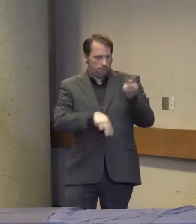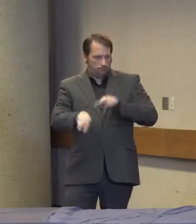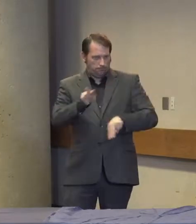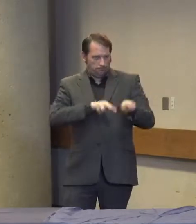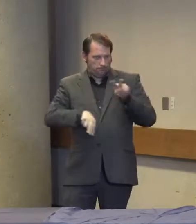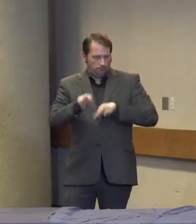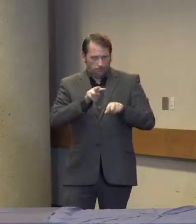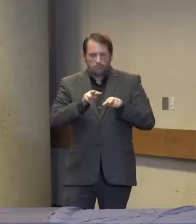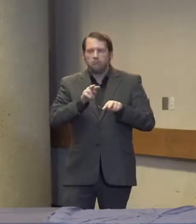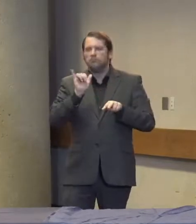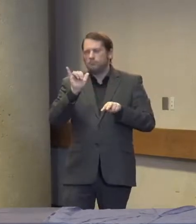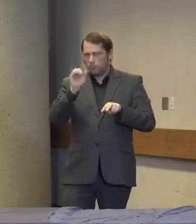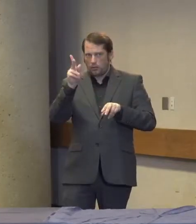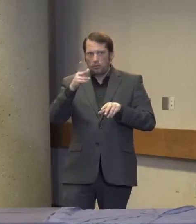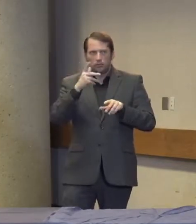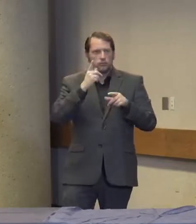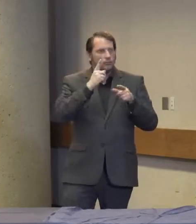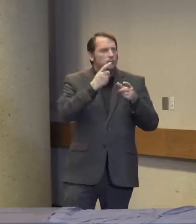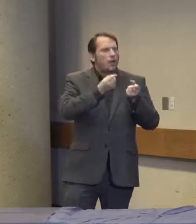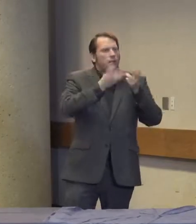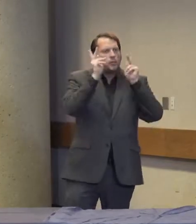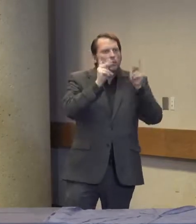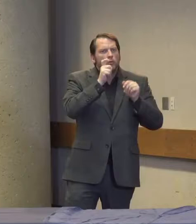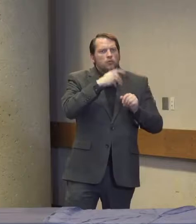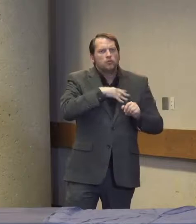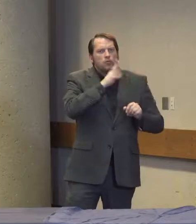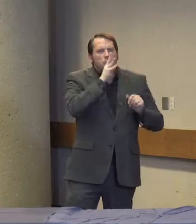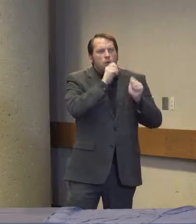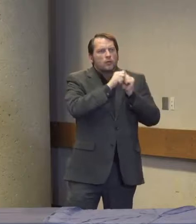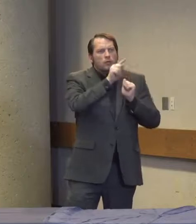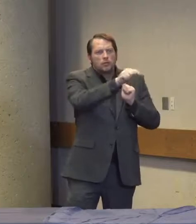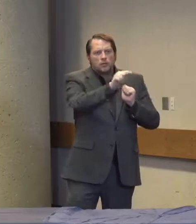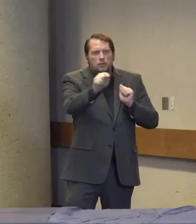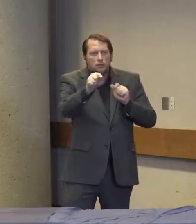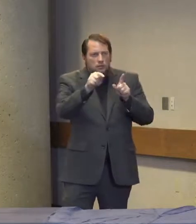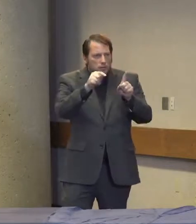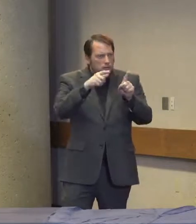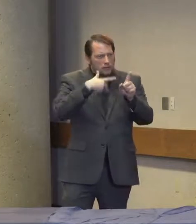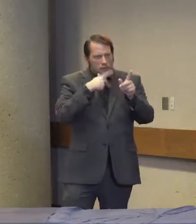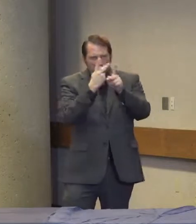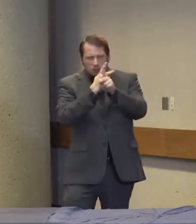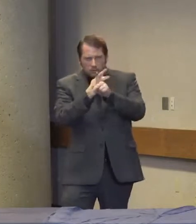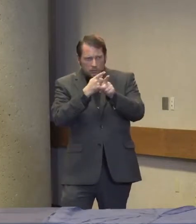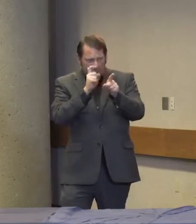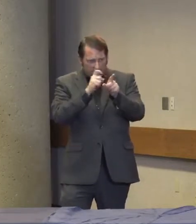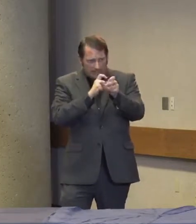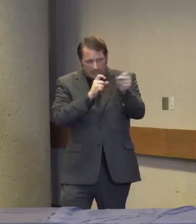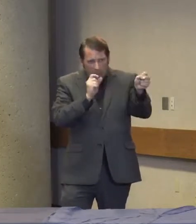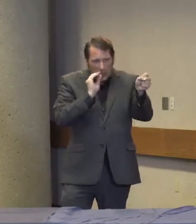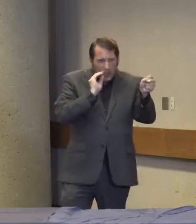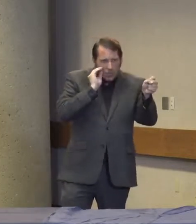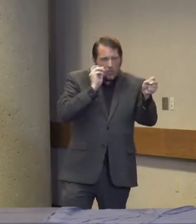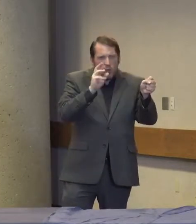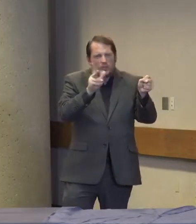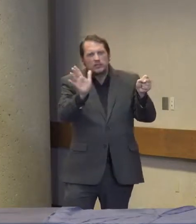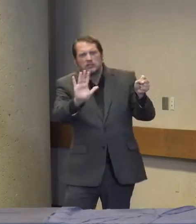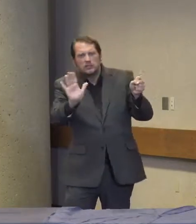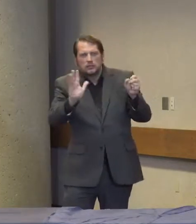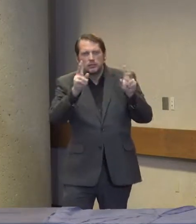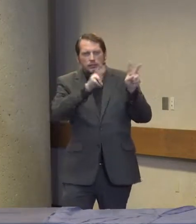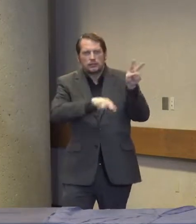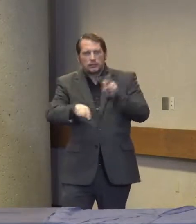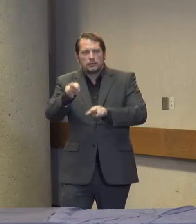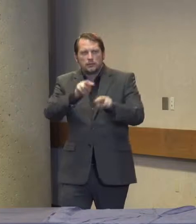and provide guidance in terms of whether or not they need to quarantine at home and follow their symptoms versus they're not considered to be at